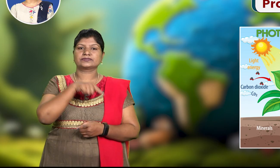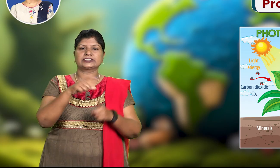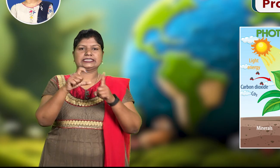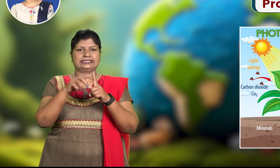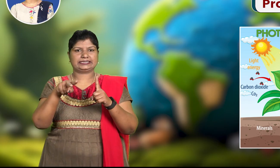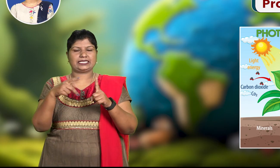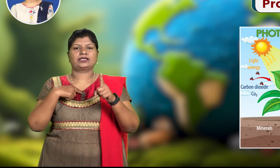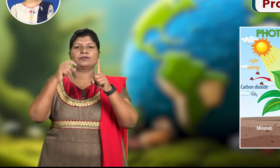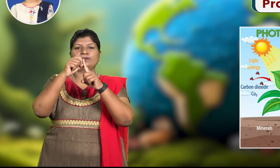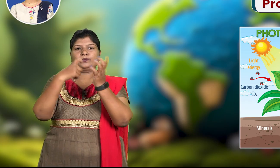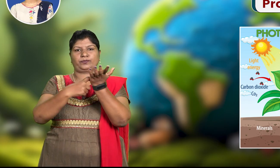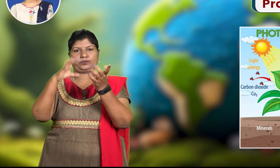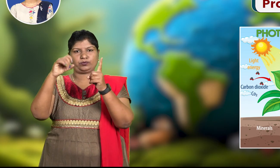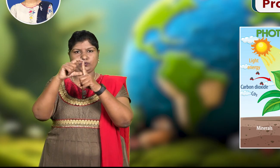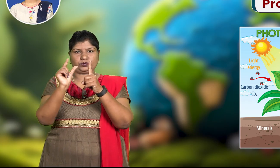as producers.